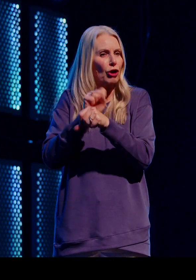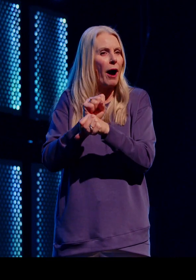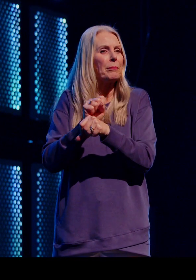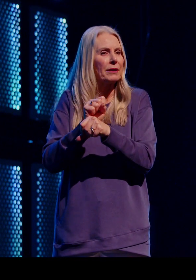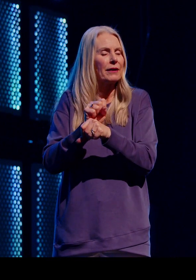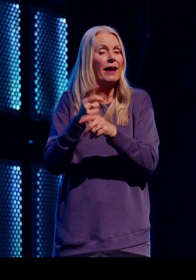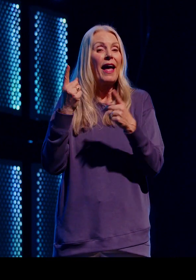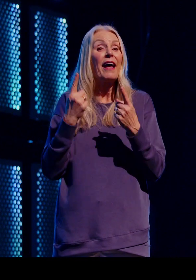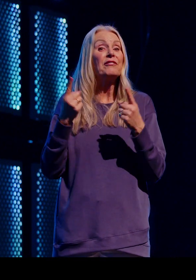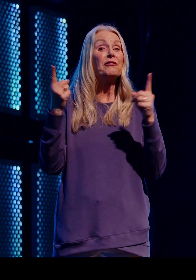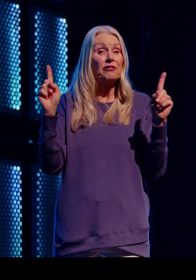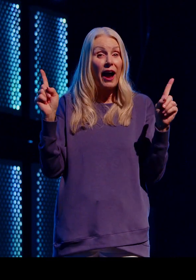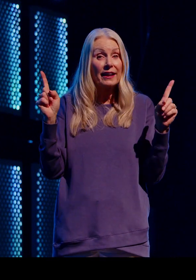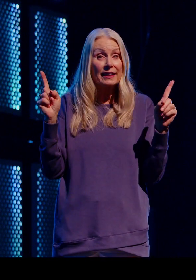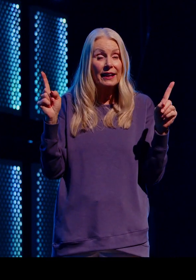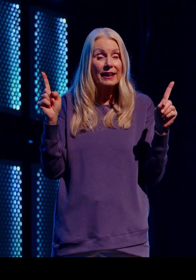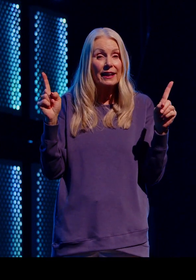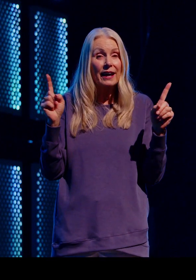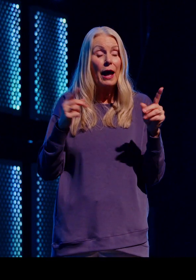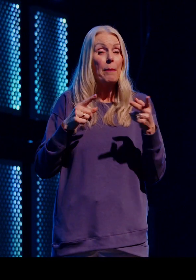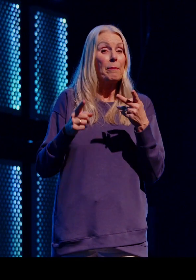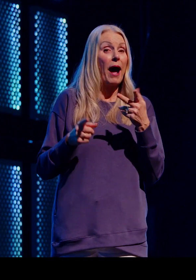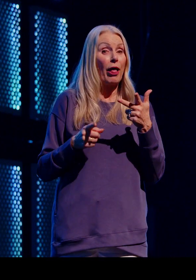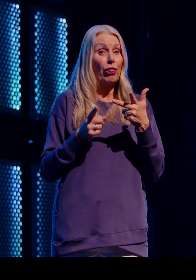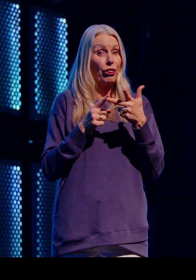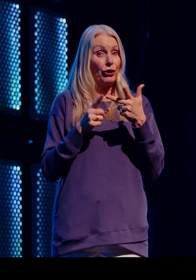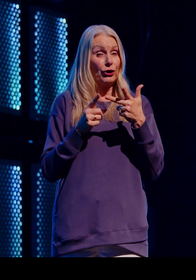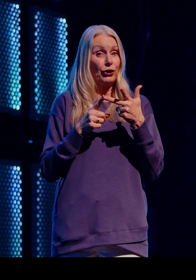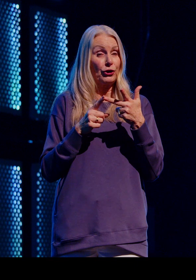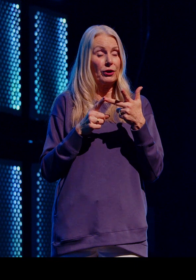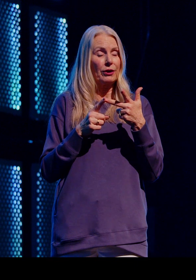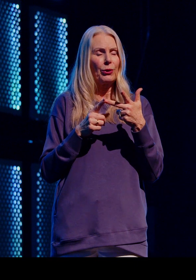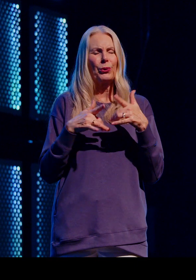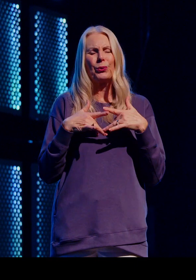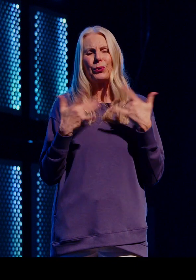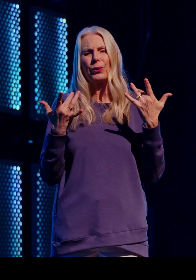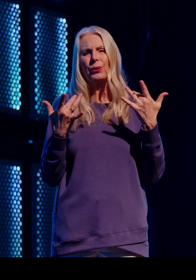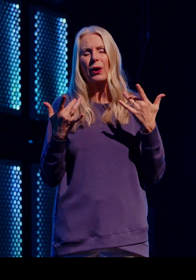And finally, my third highlight was the time I was able to